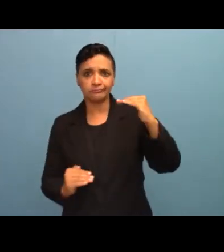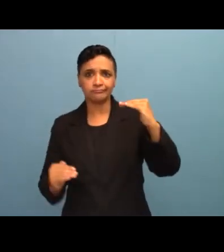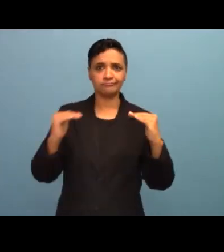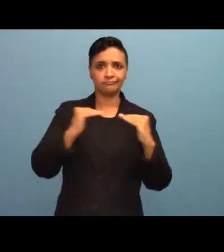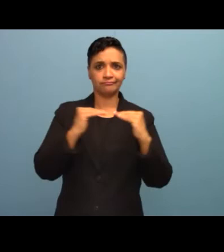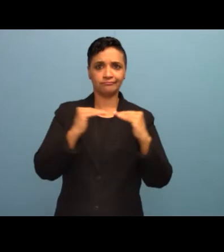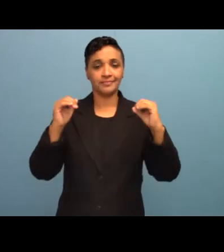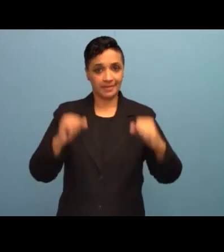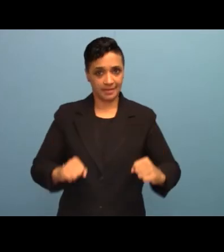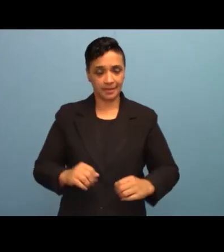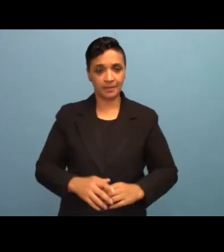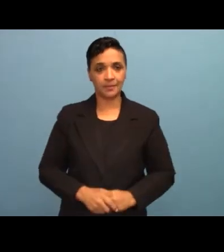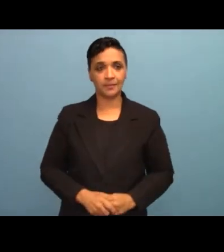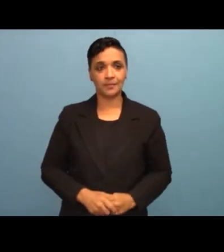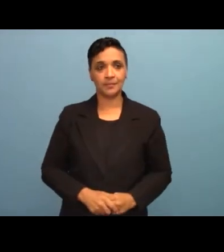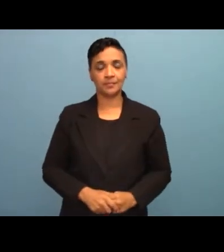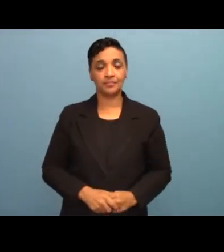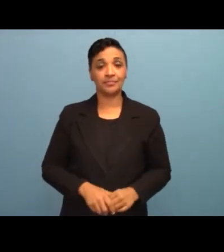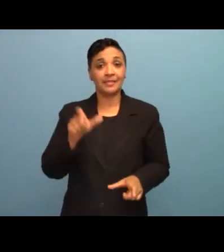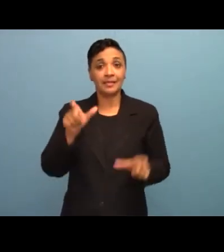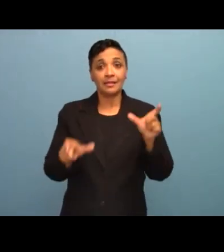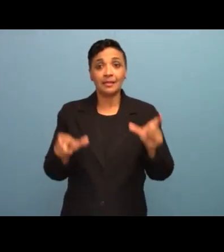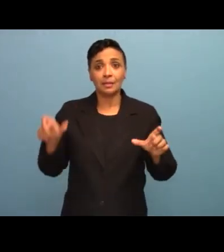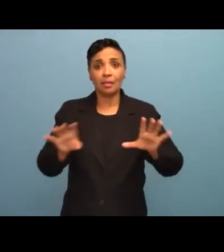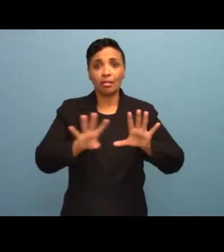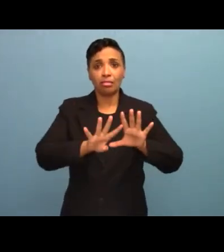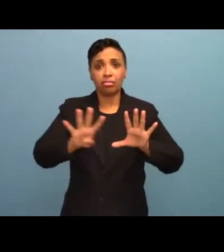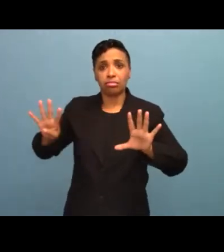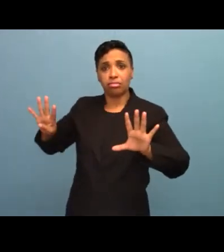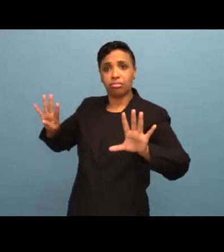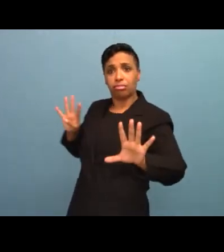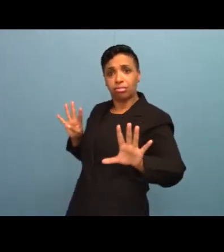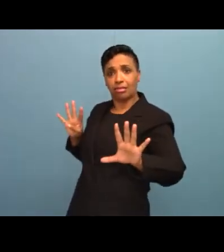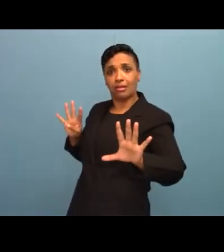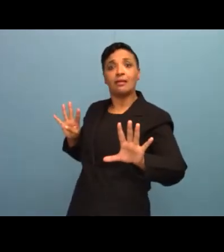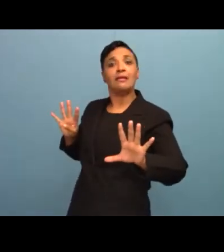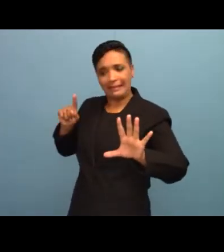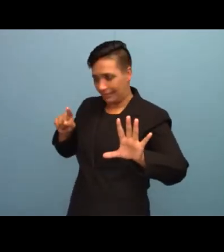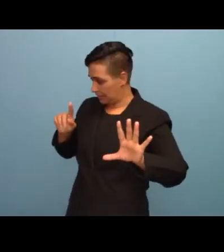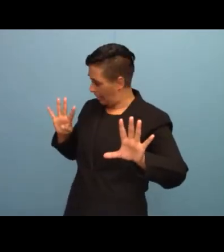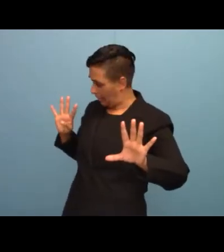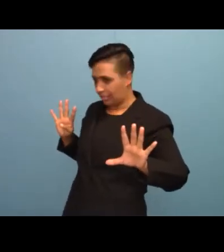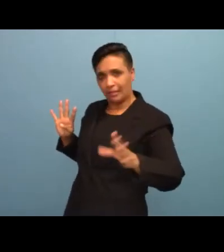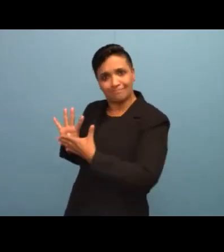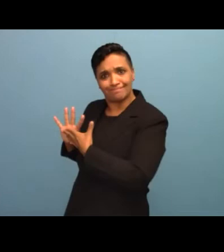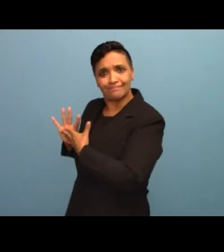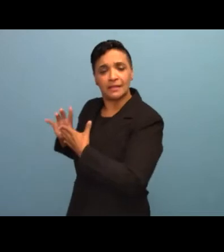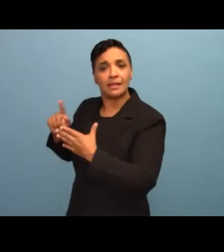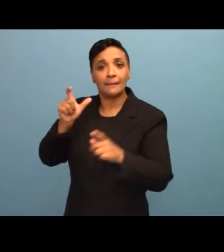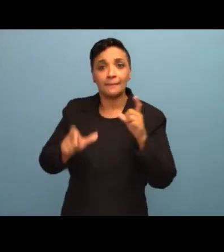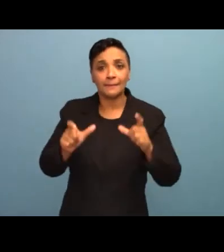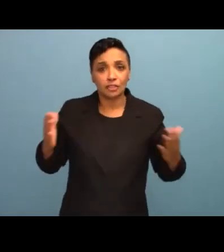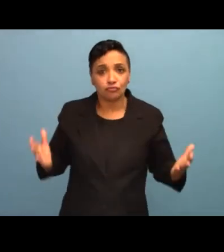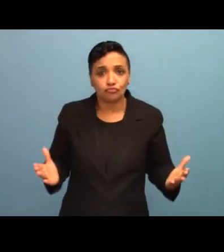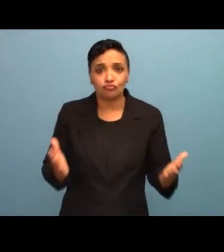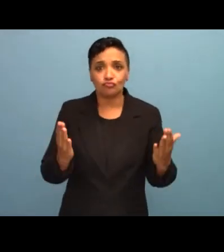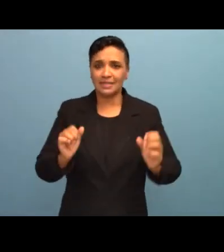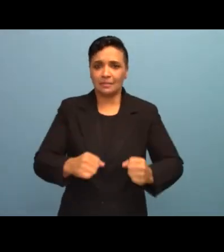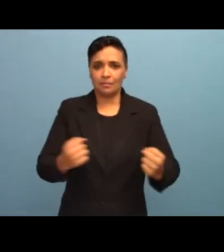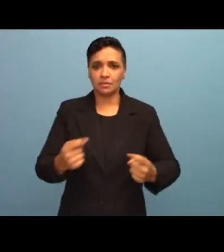People are needlessly left behind, and it undermines the potential of individual and shared